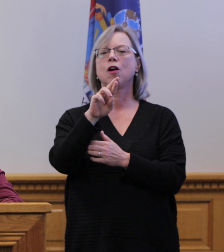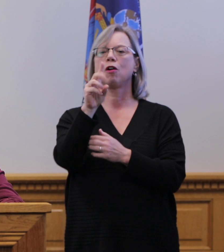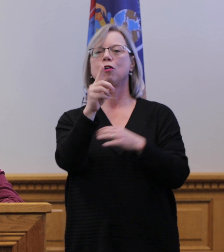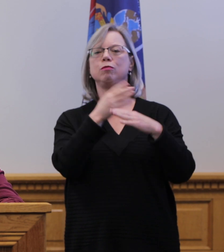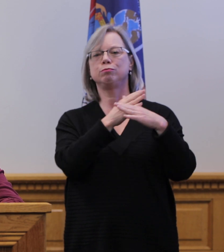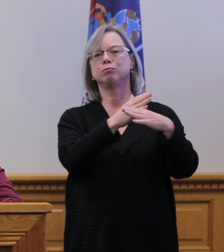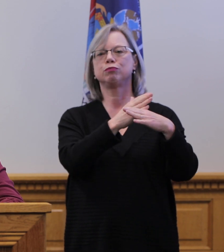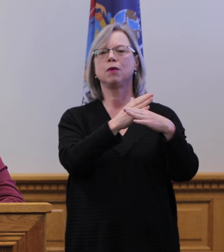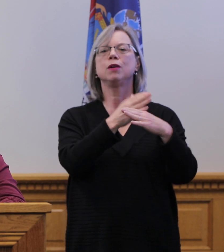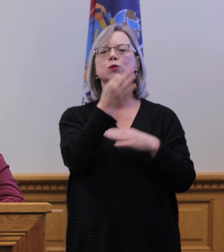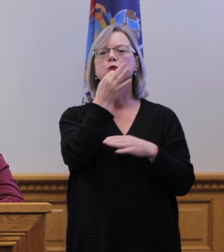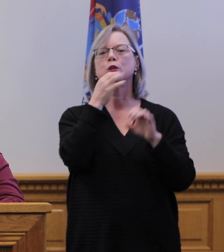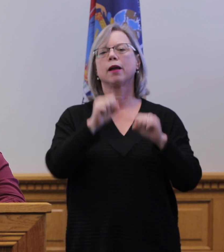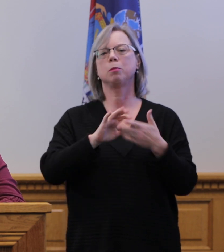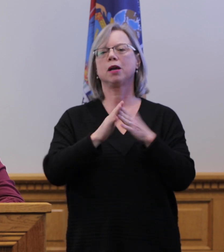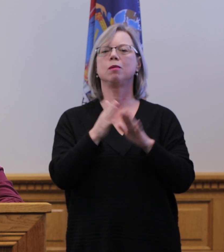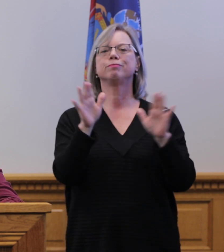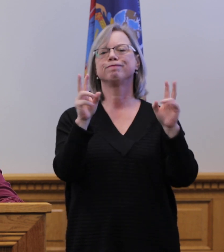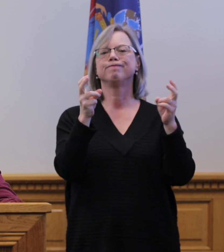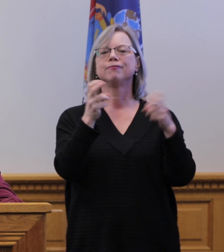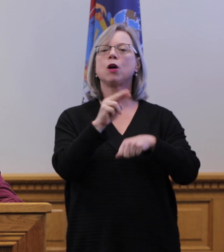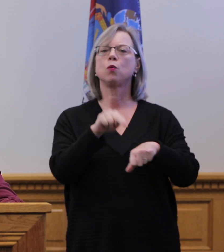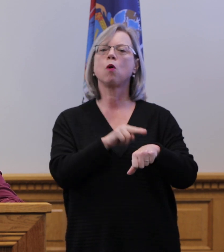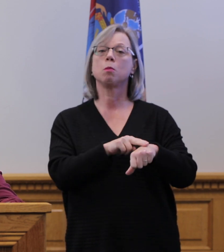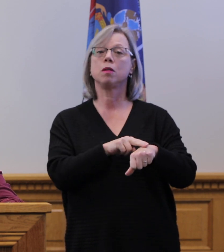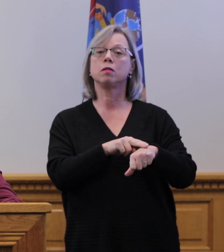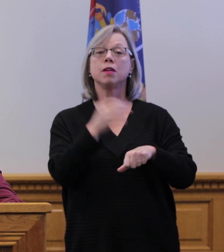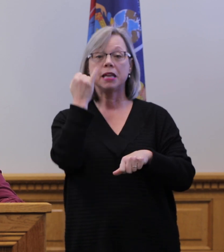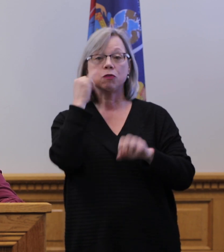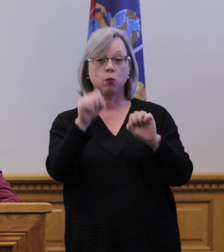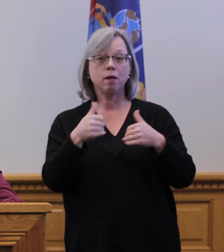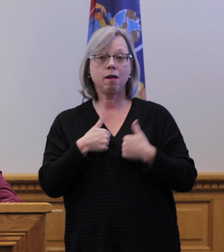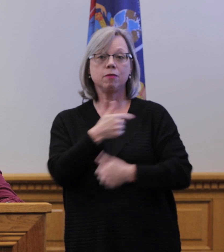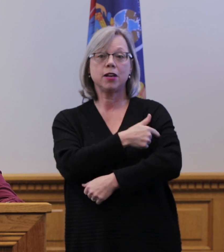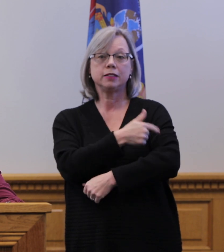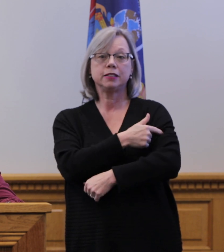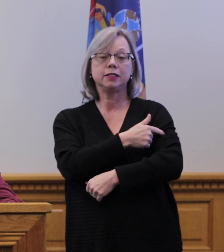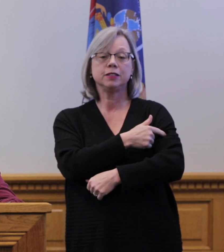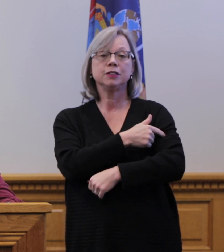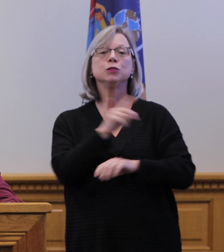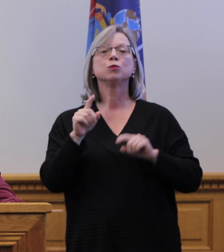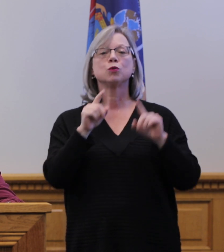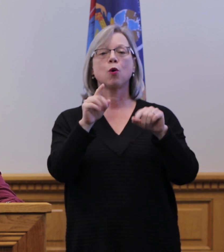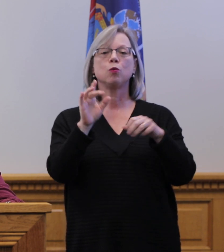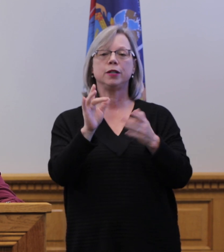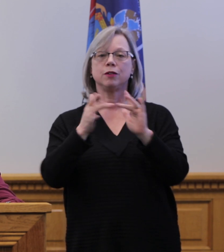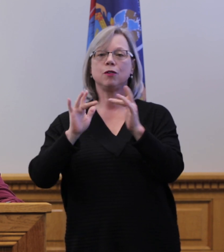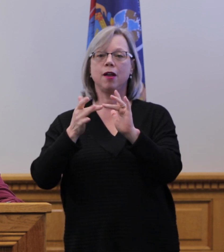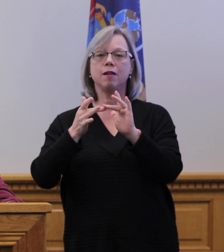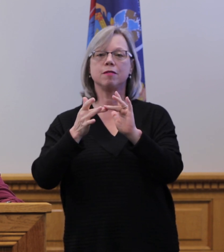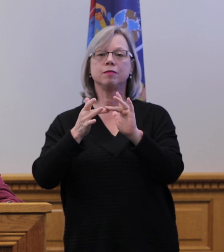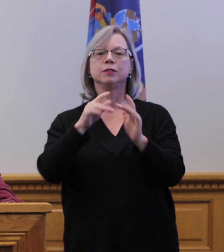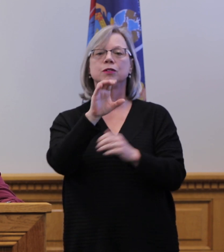back to normal. If you're eligible for the vaccine, visit the health department's COVID-19 vaccine page and click on the link to